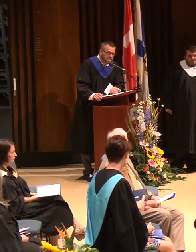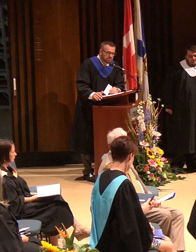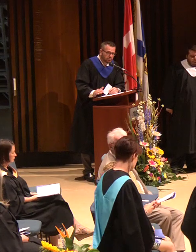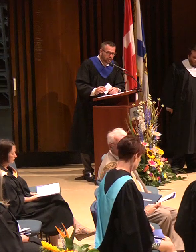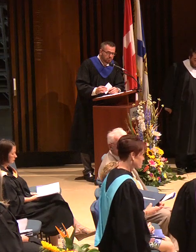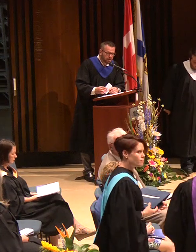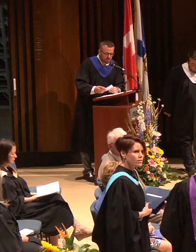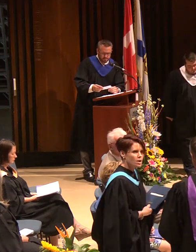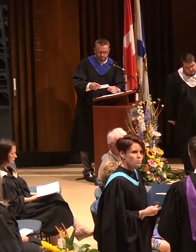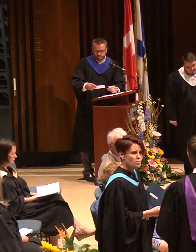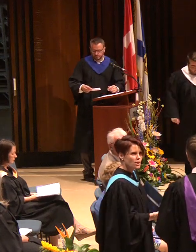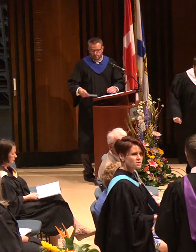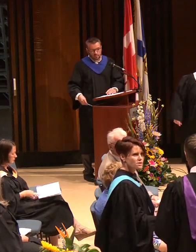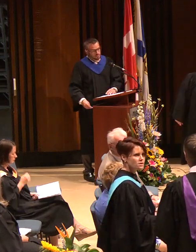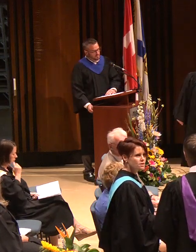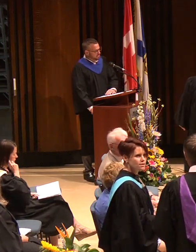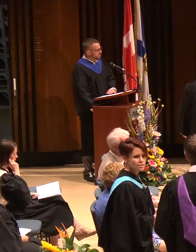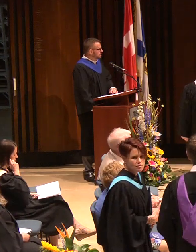Brent Preeper.